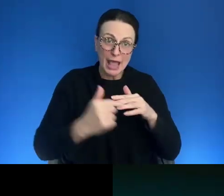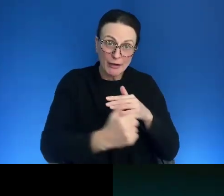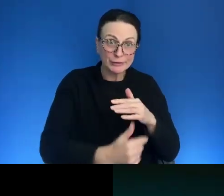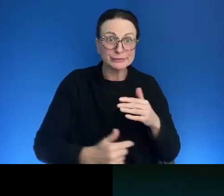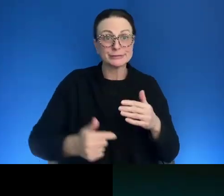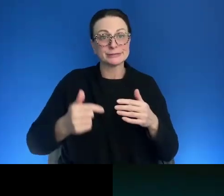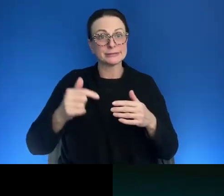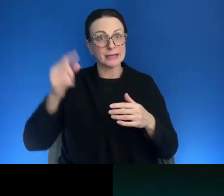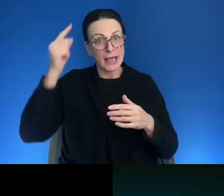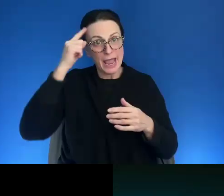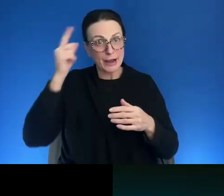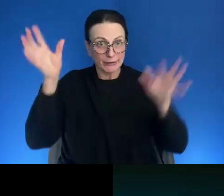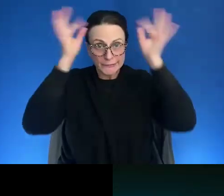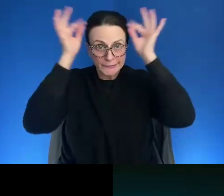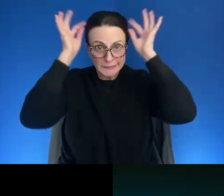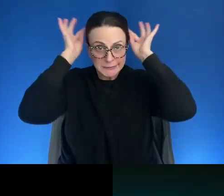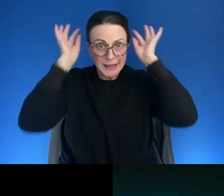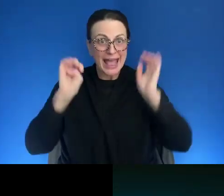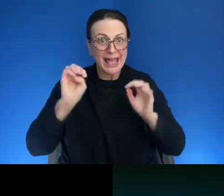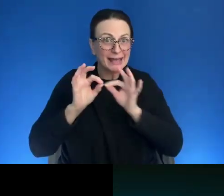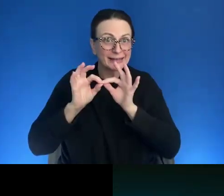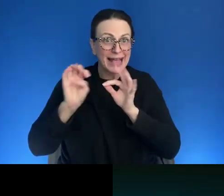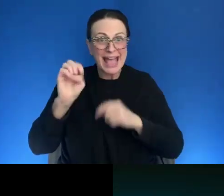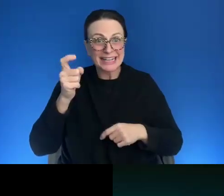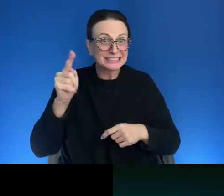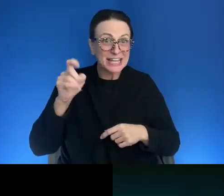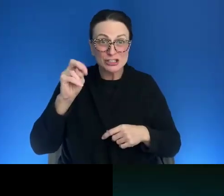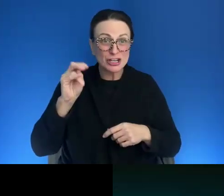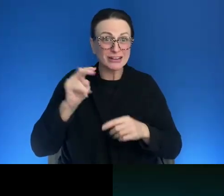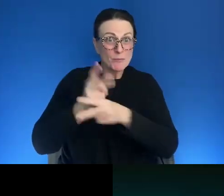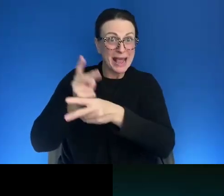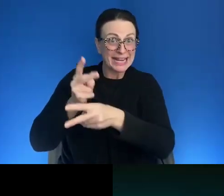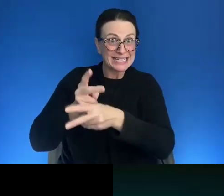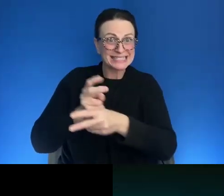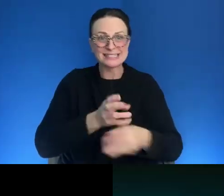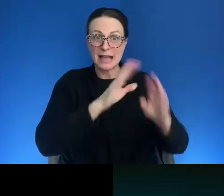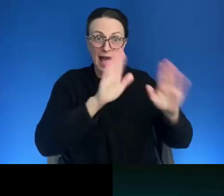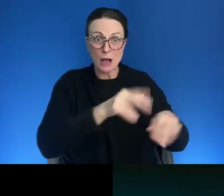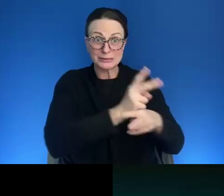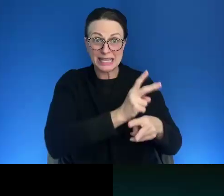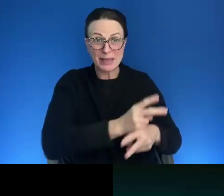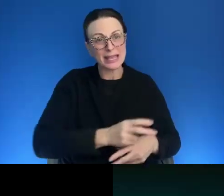nails, hair extensions, like anything that needs regular maintenance, like housekeeping.